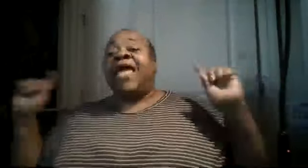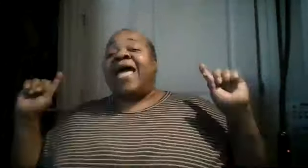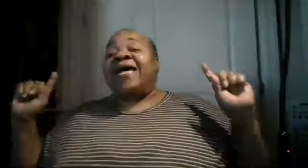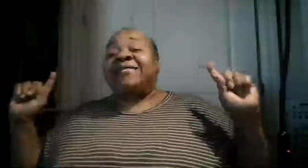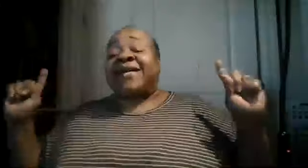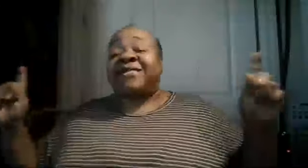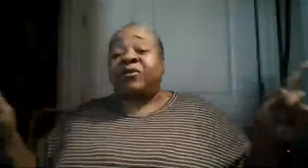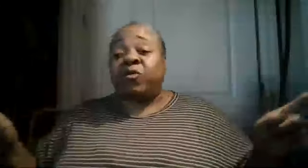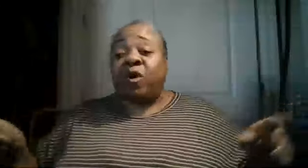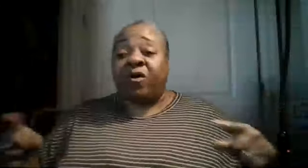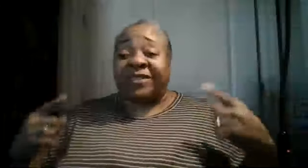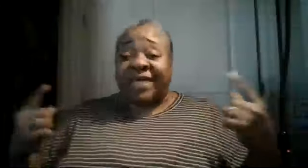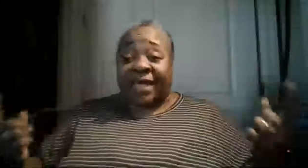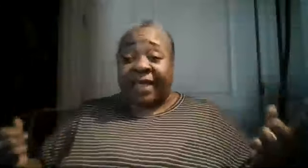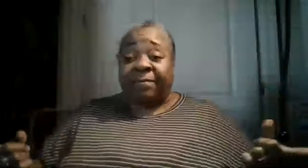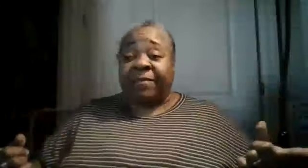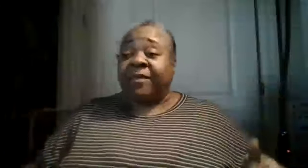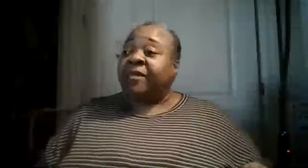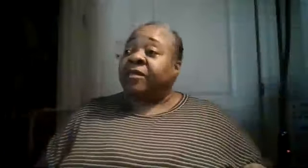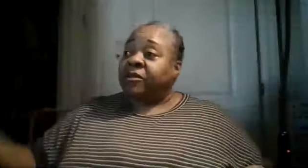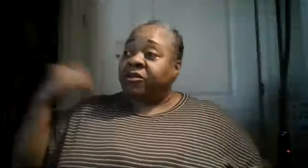as I tell you all the time, do you know